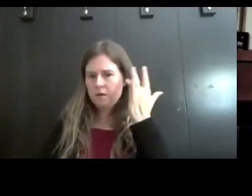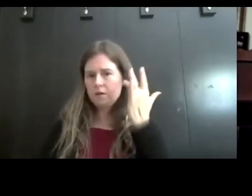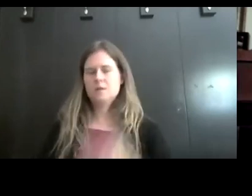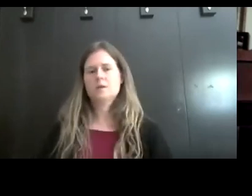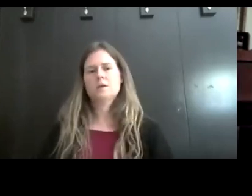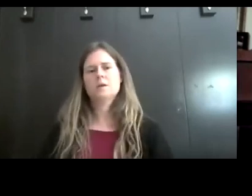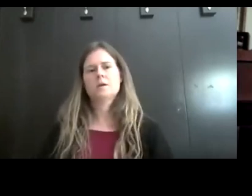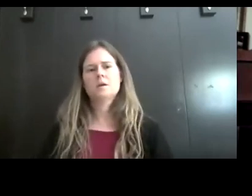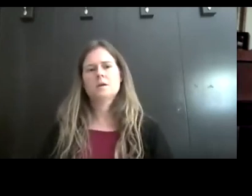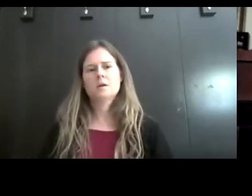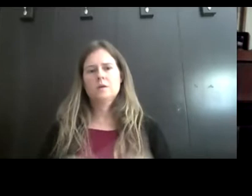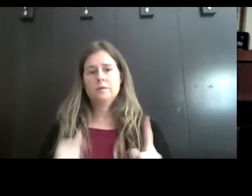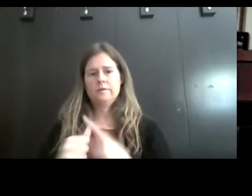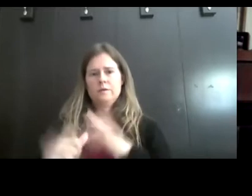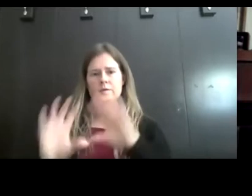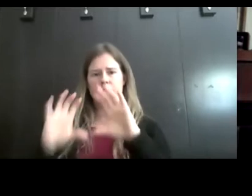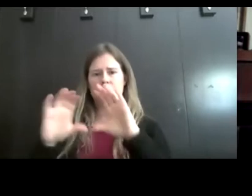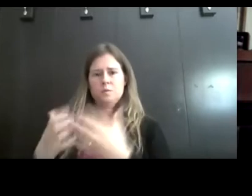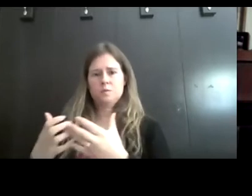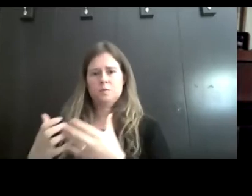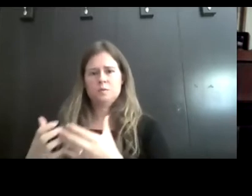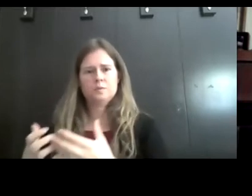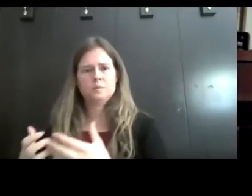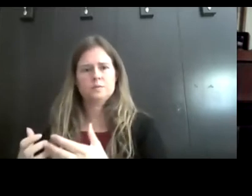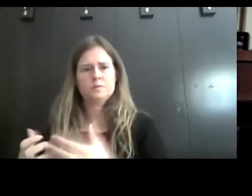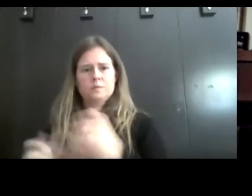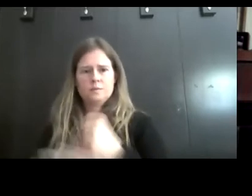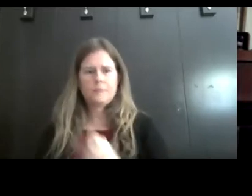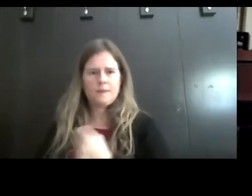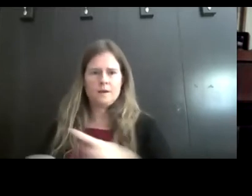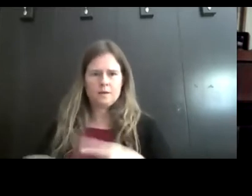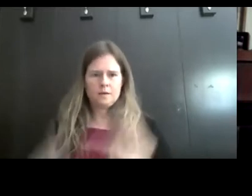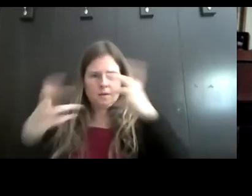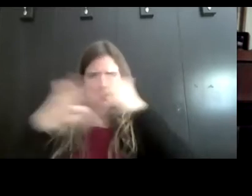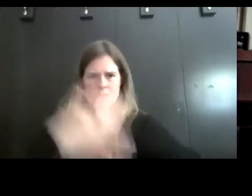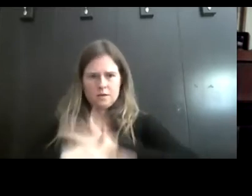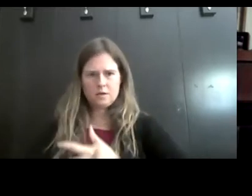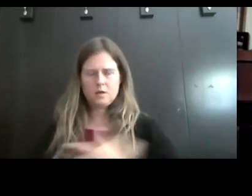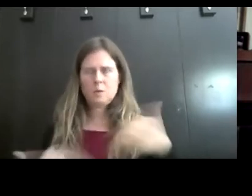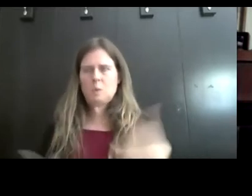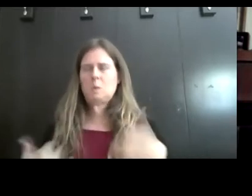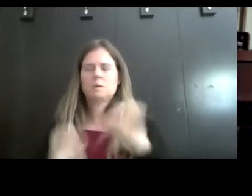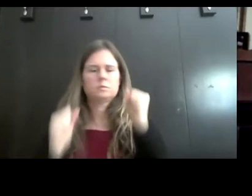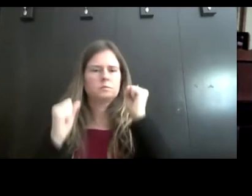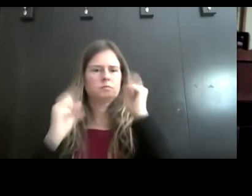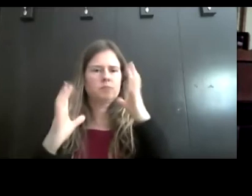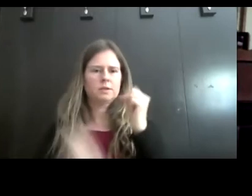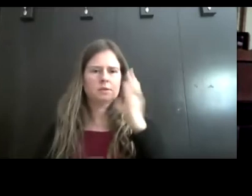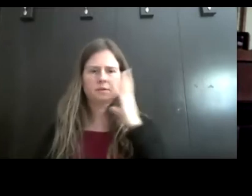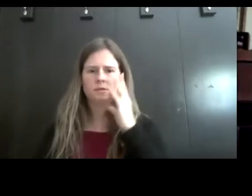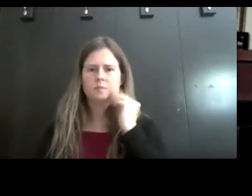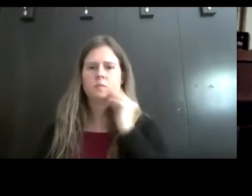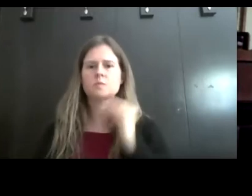to be in the first crew, to paddle when it's dark, which is an incredible experience. And